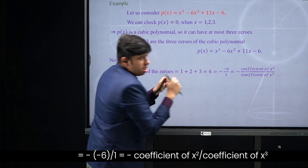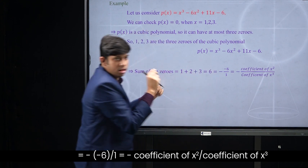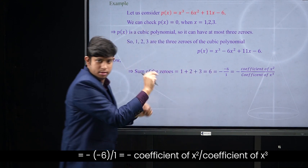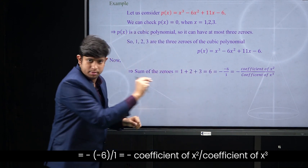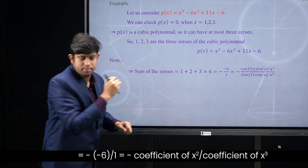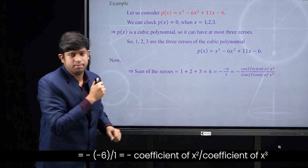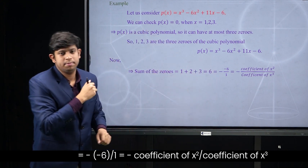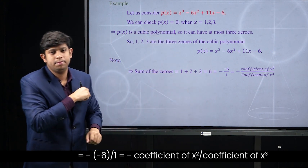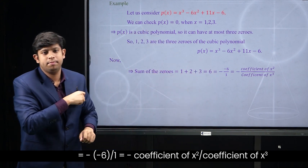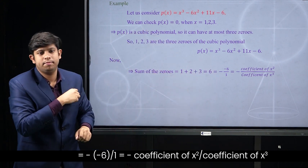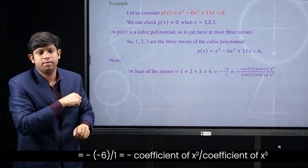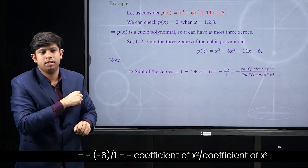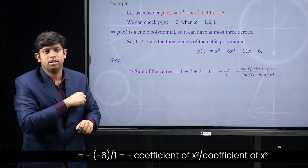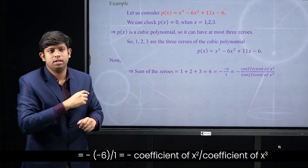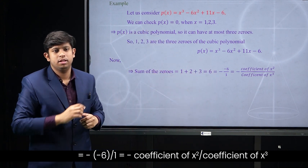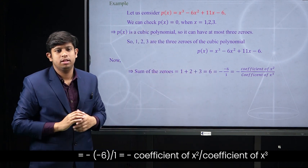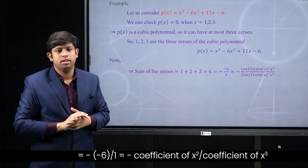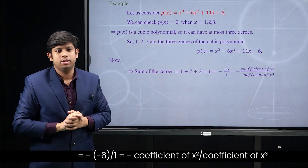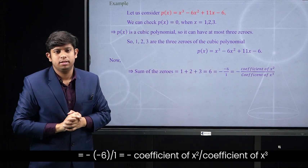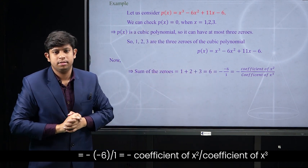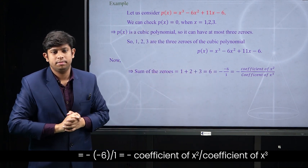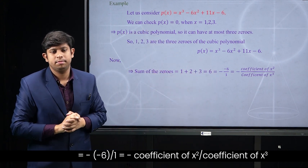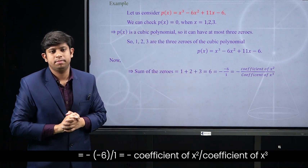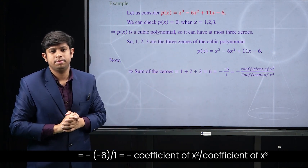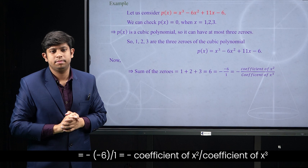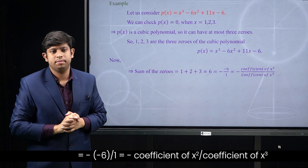Which is equal to minus of coefficient of x square by coefficient of x cube.